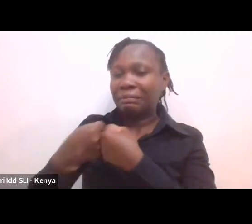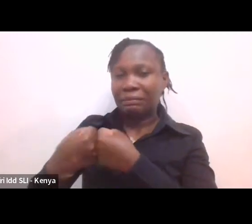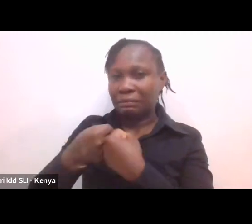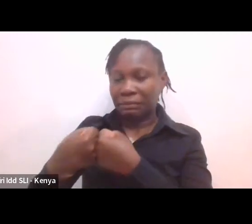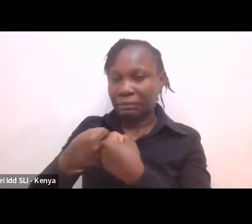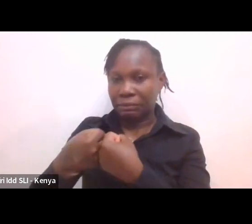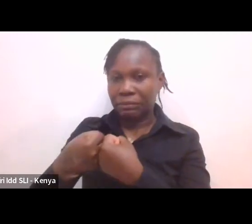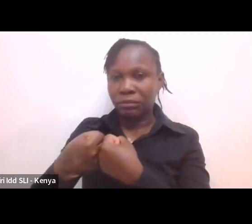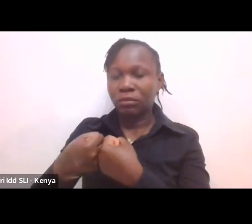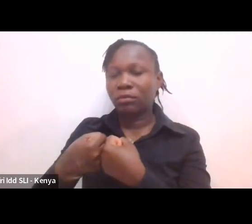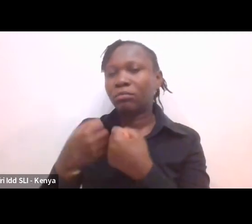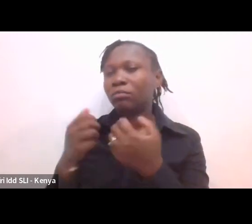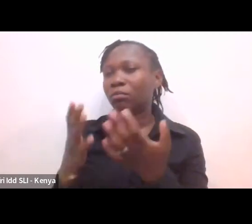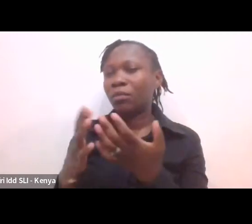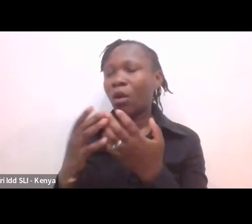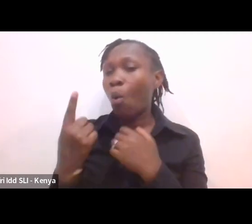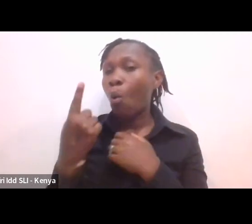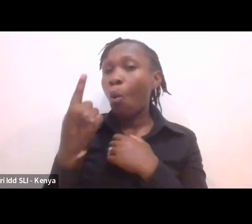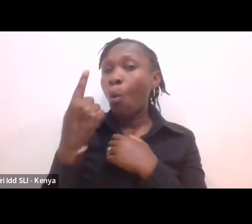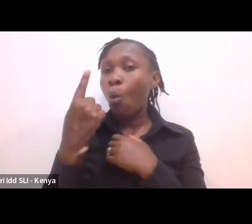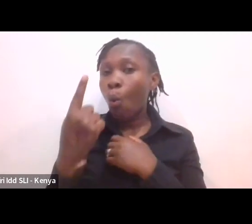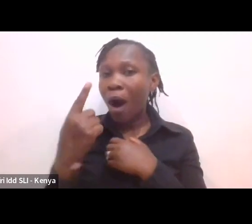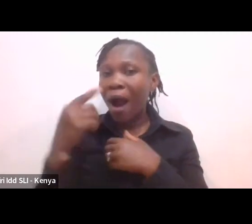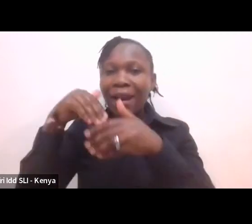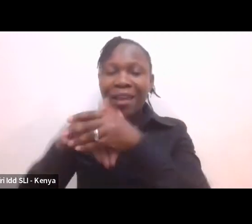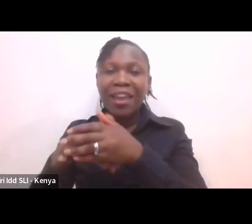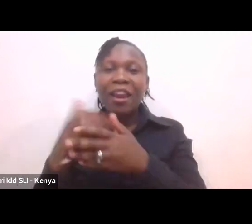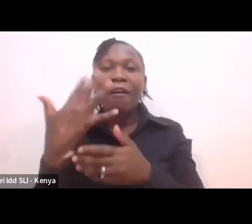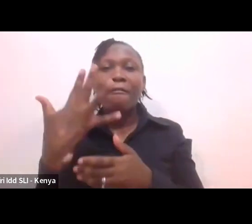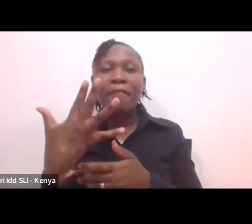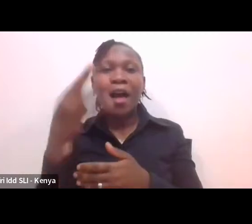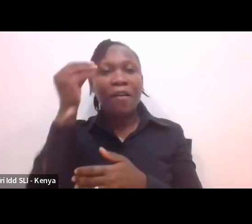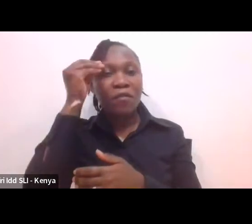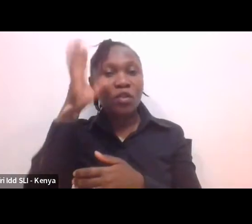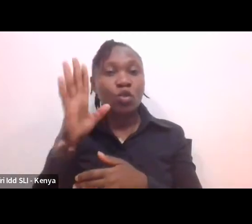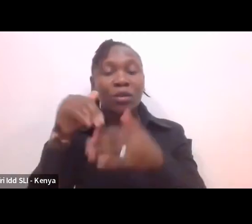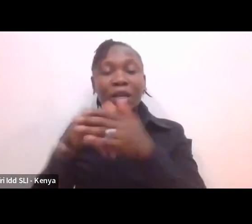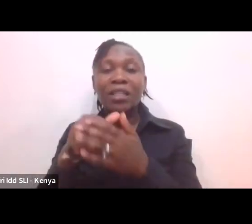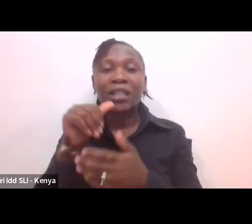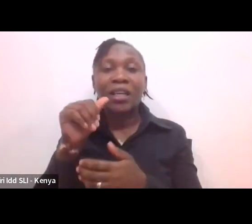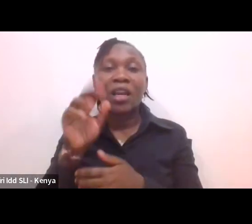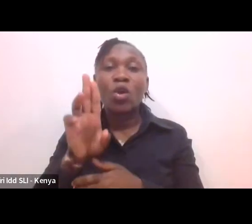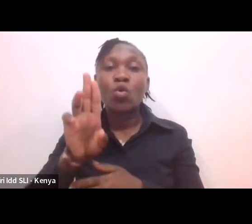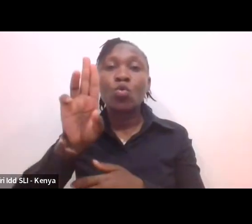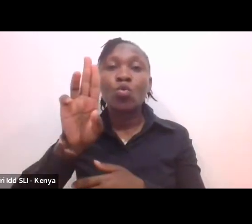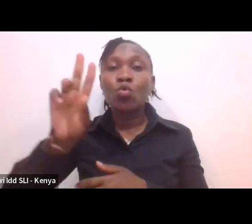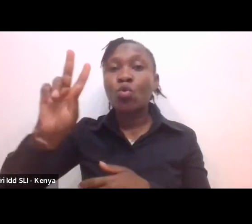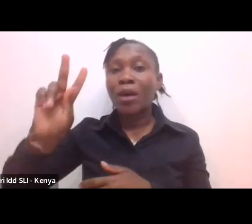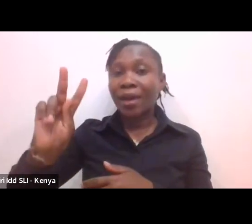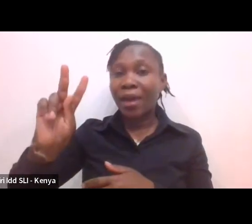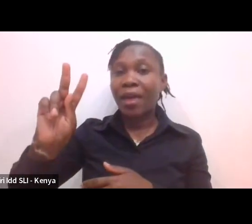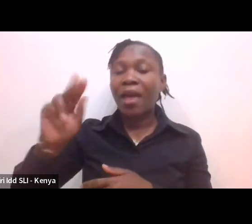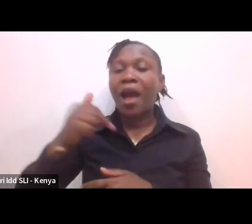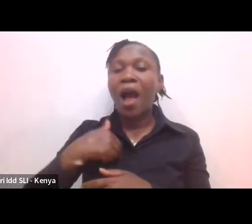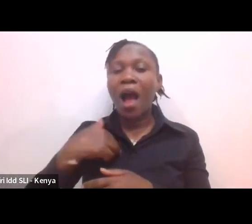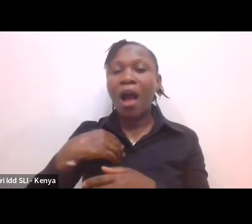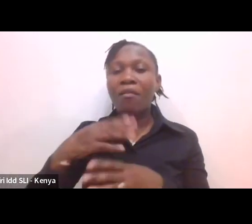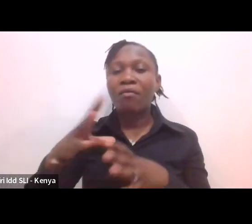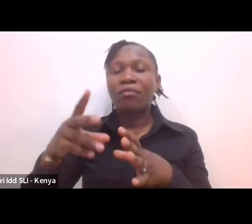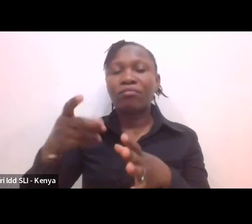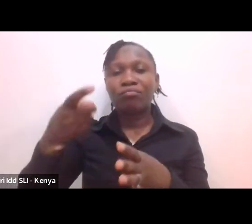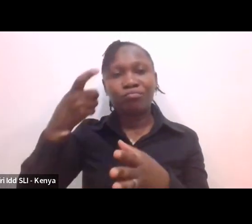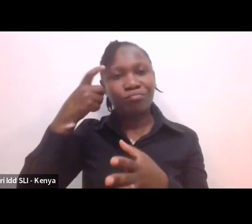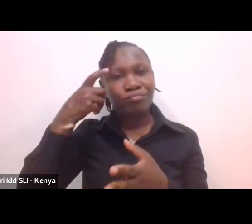Nearly 1 in 5 UK students has some form of acknowledged special educational need.